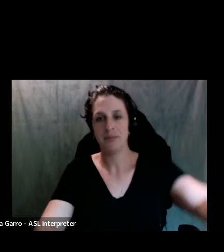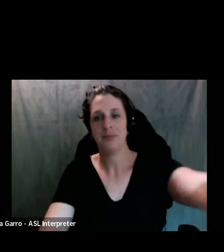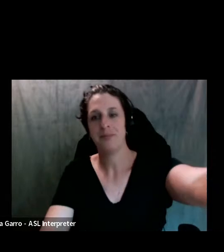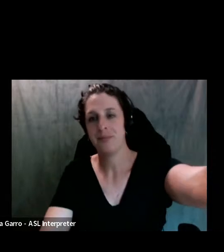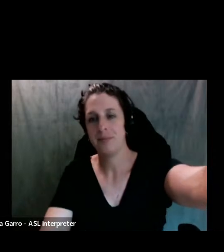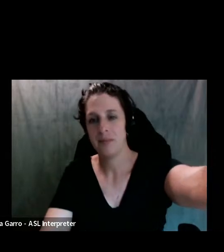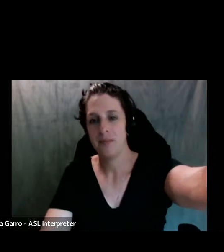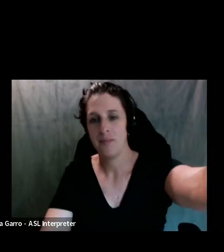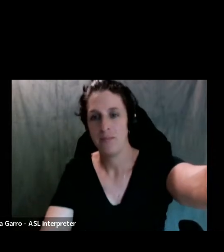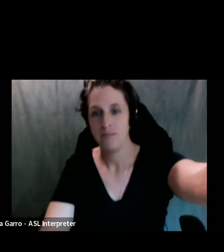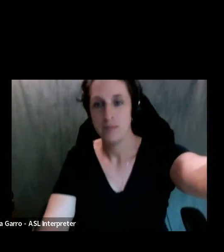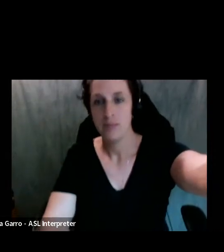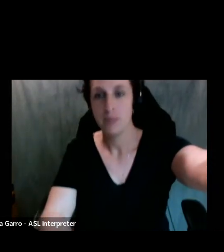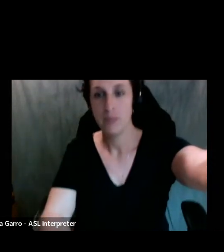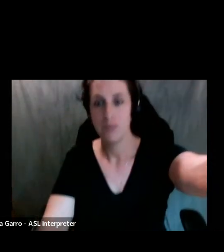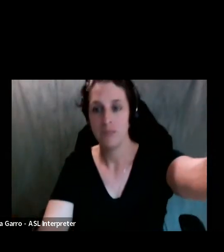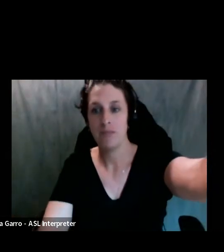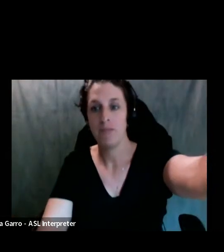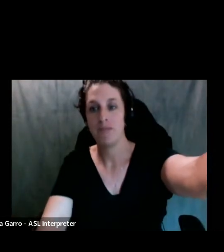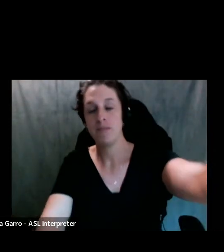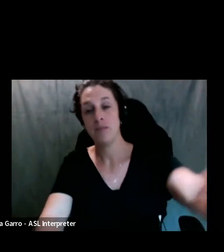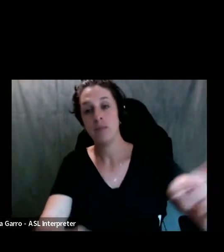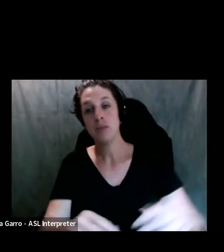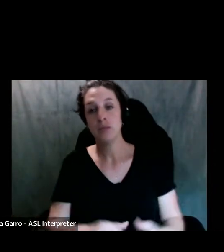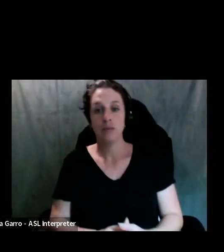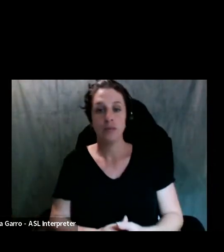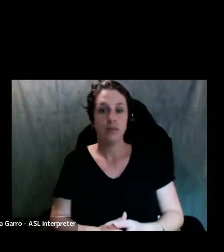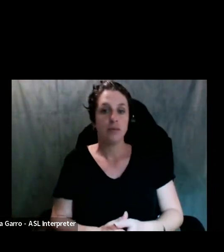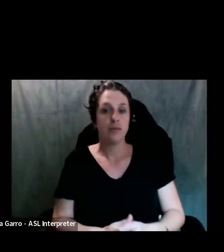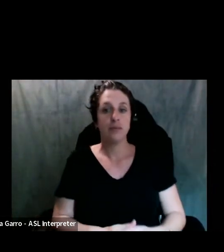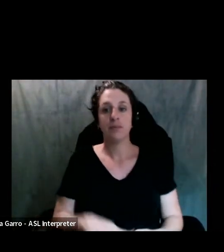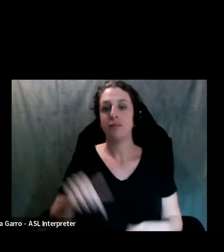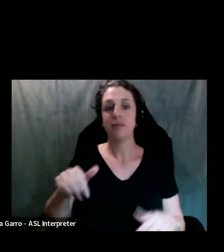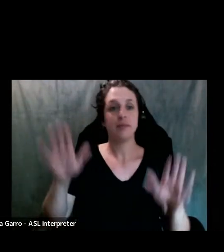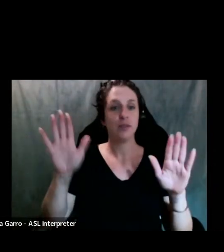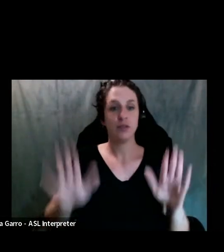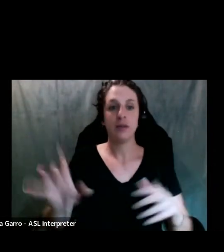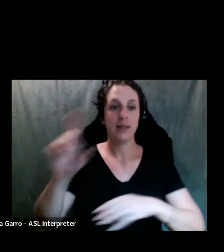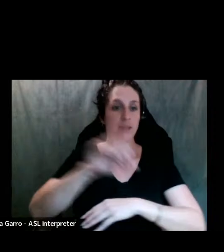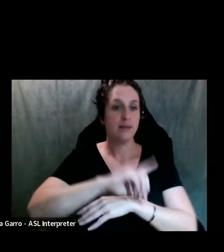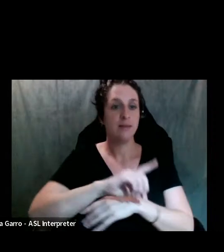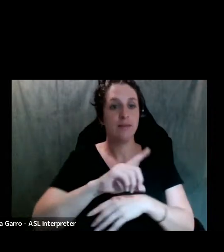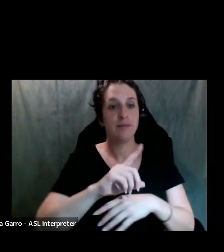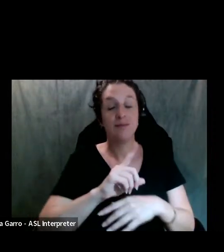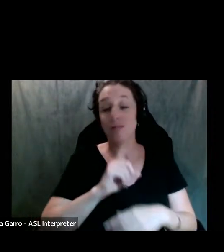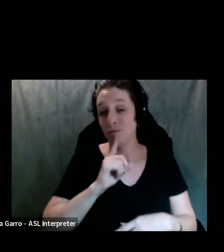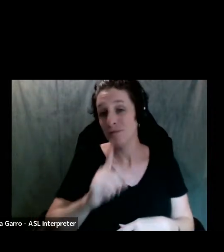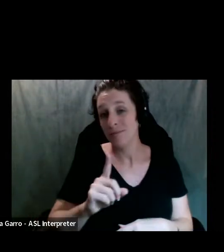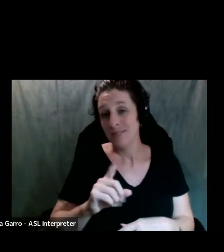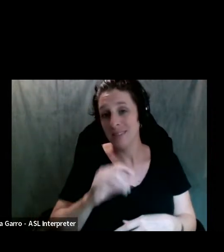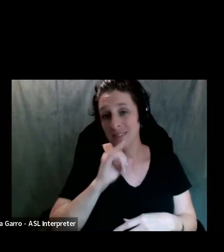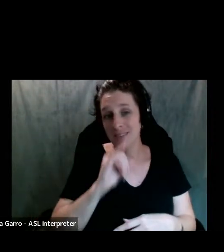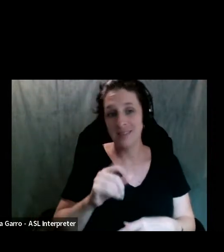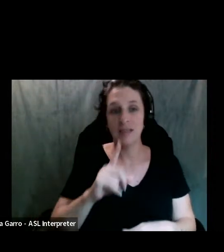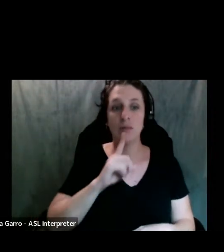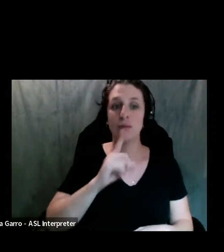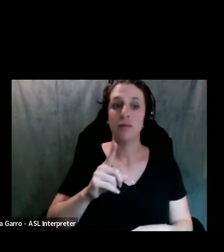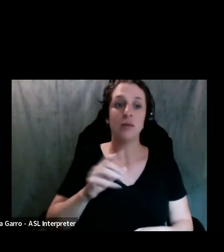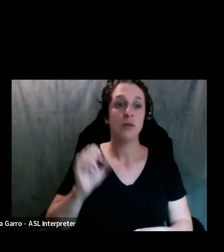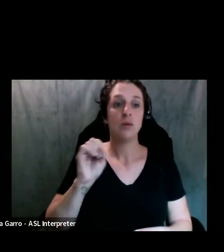Thank you. Trustee Jacobson? This is a great day. It really is. I'm so happy